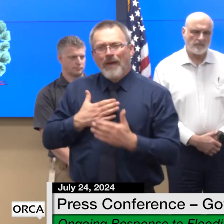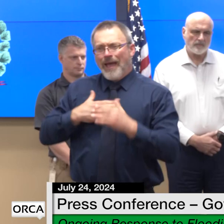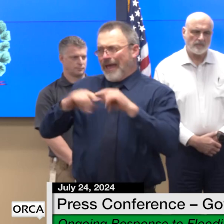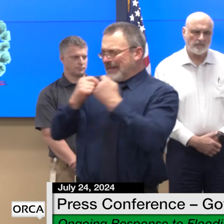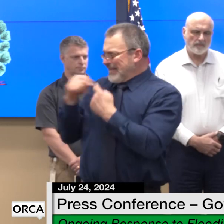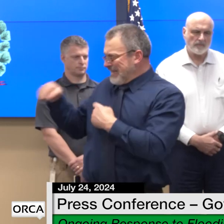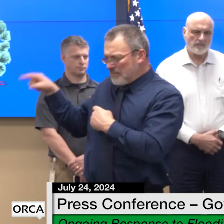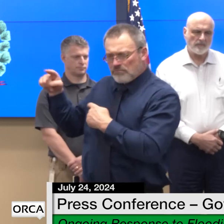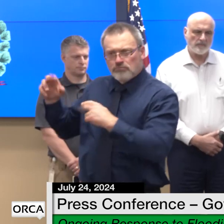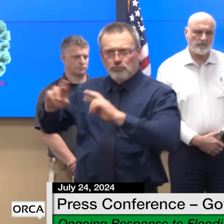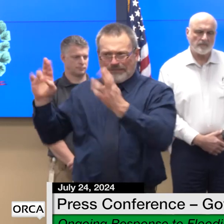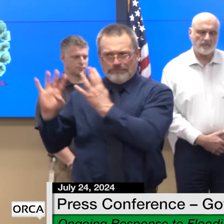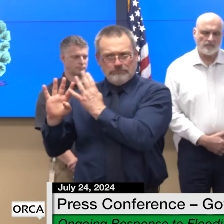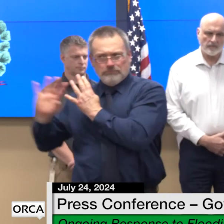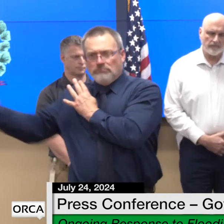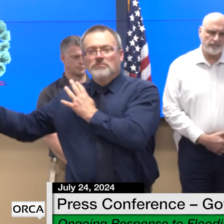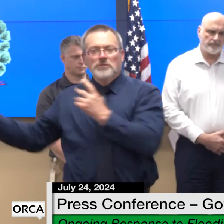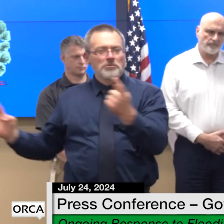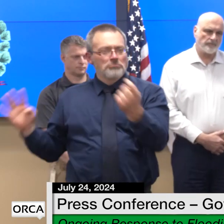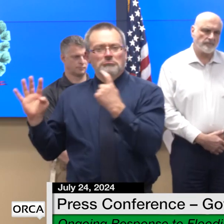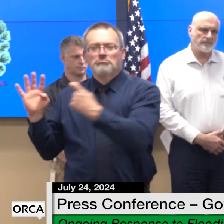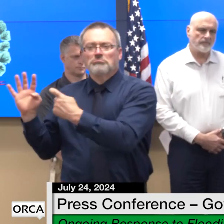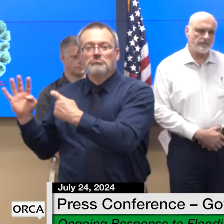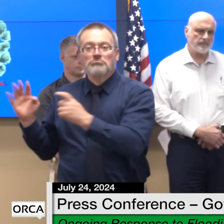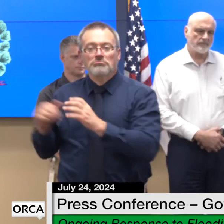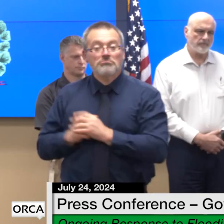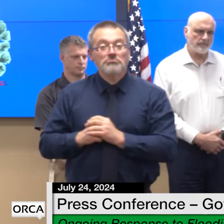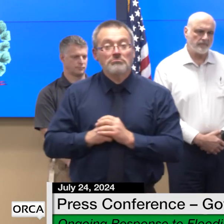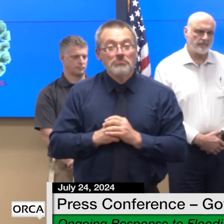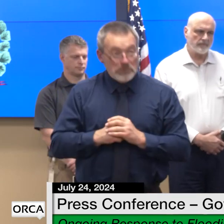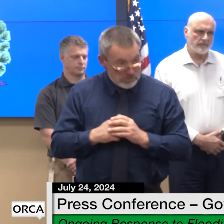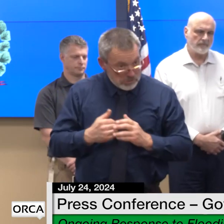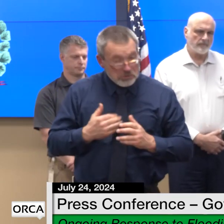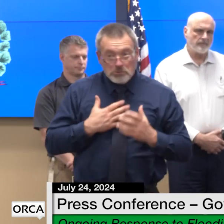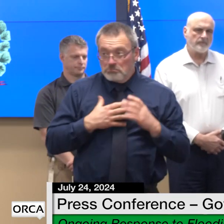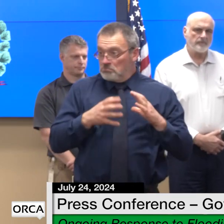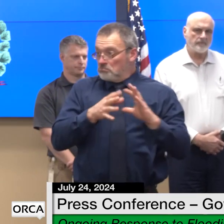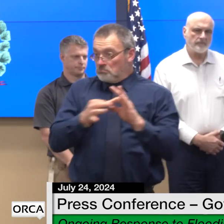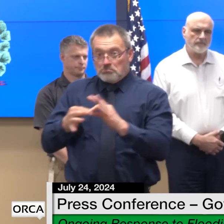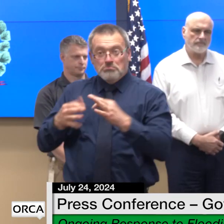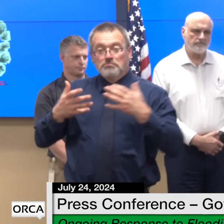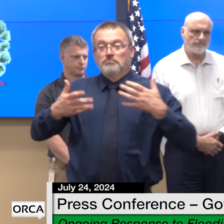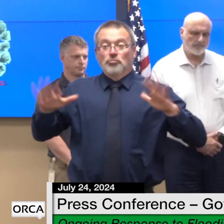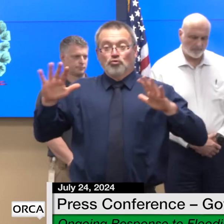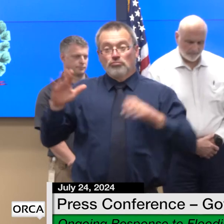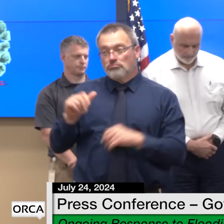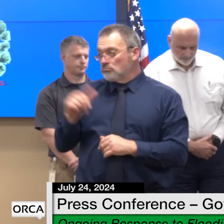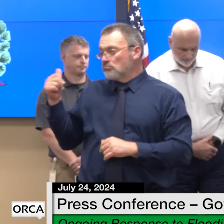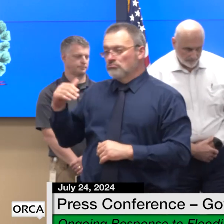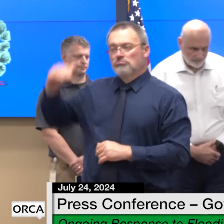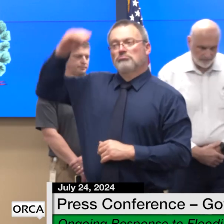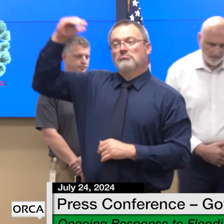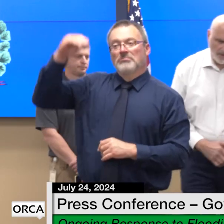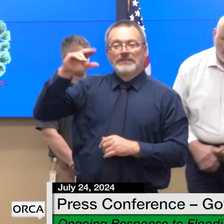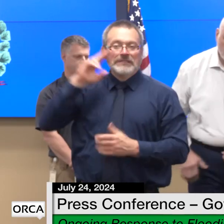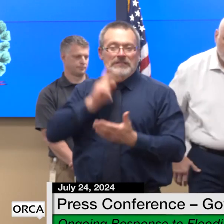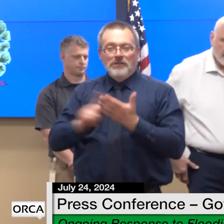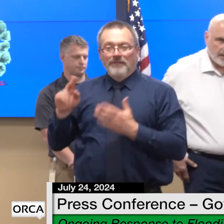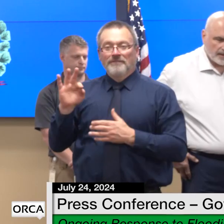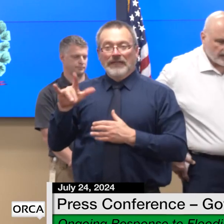later, but for now, I will turn things over to Secretary Flynn from the Agency of Transportation.